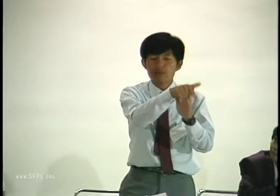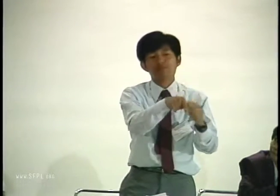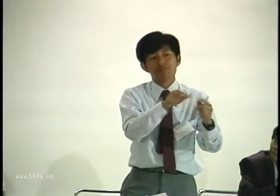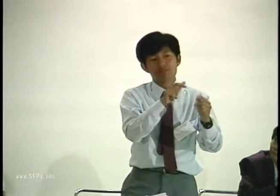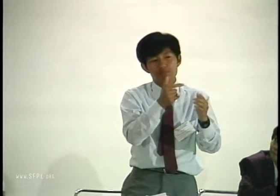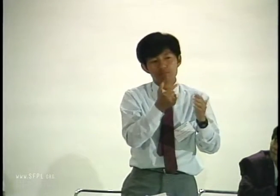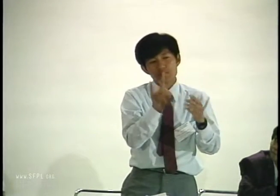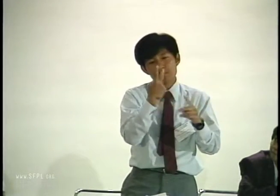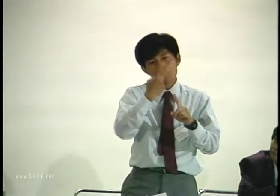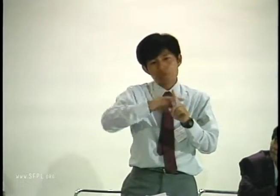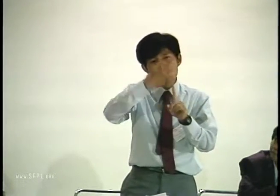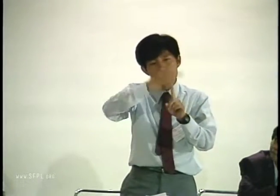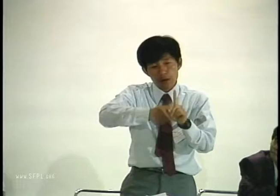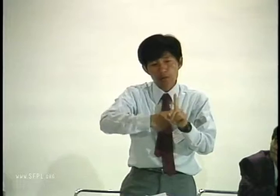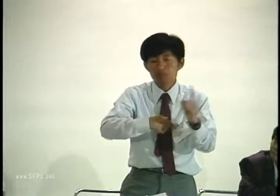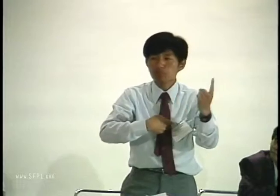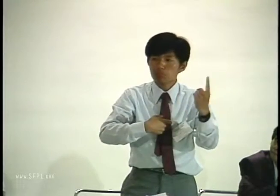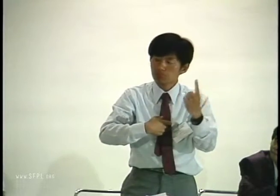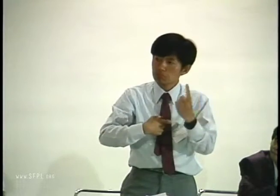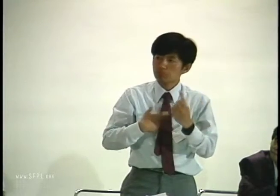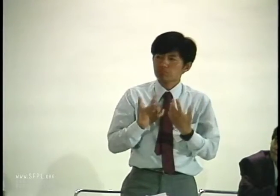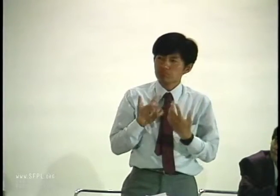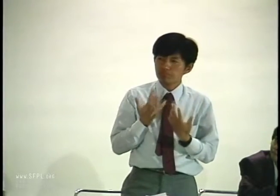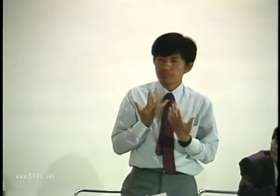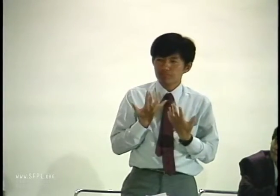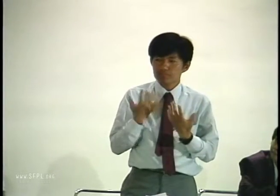But then as time passed, as the months went by,